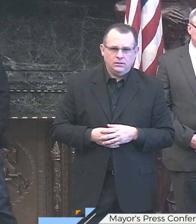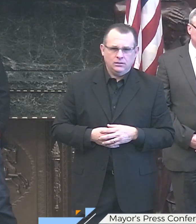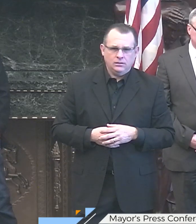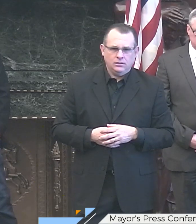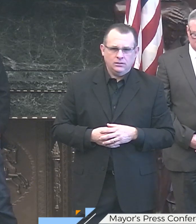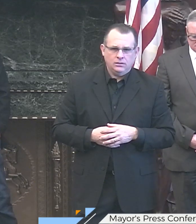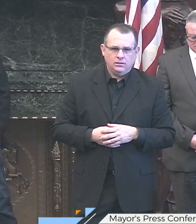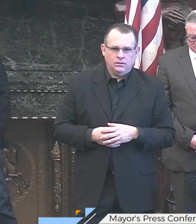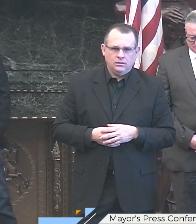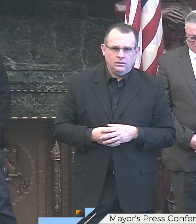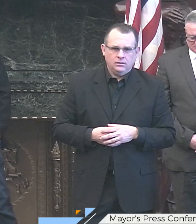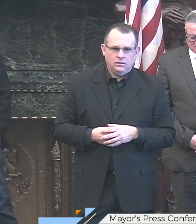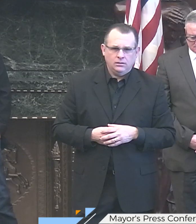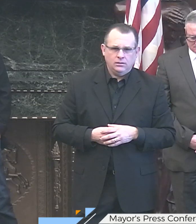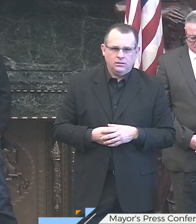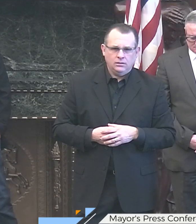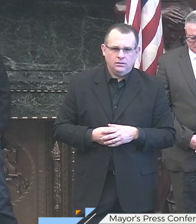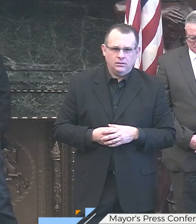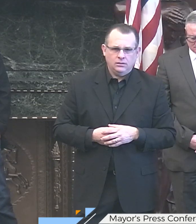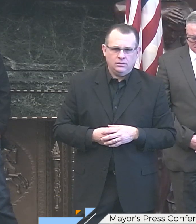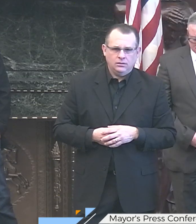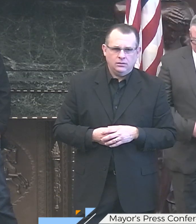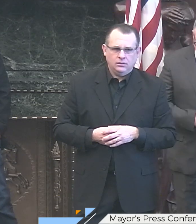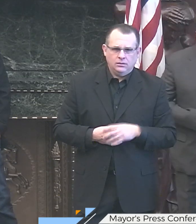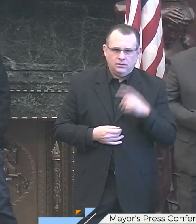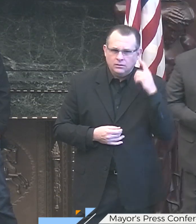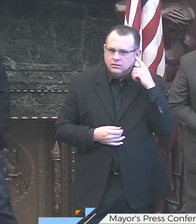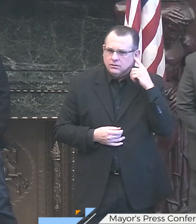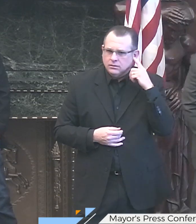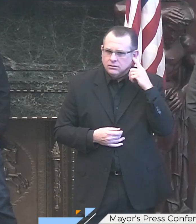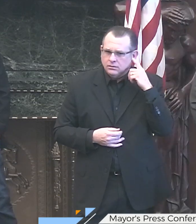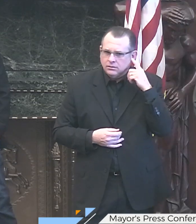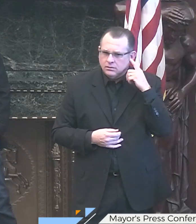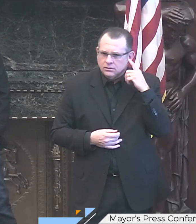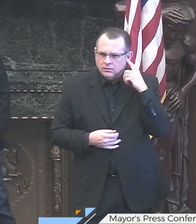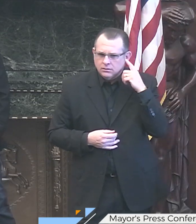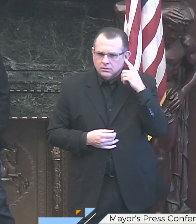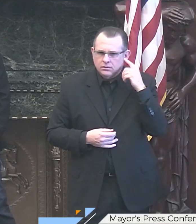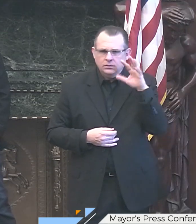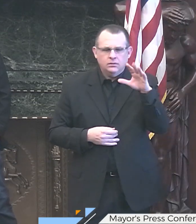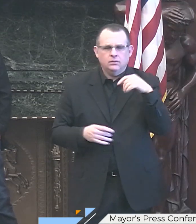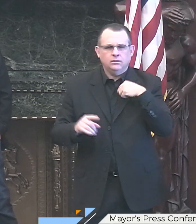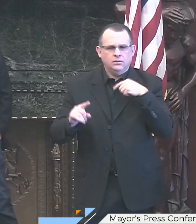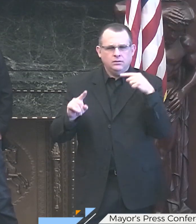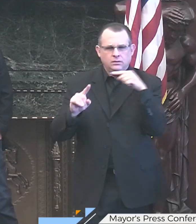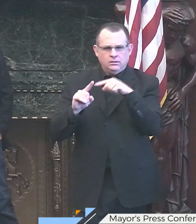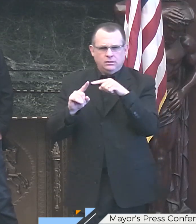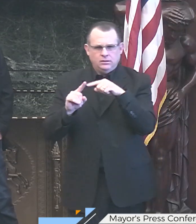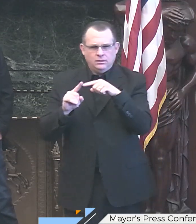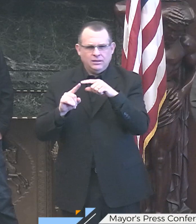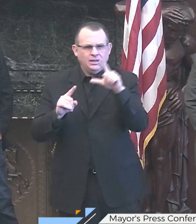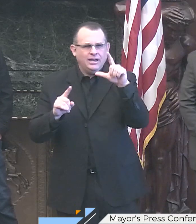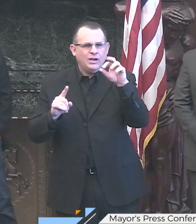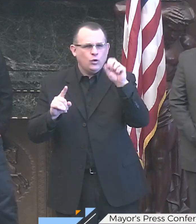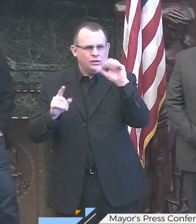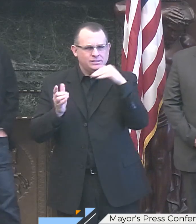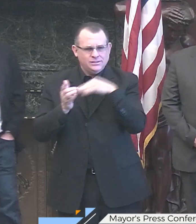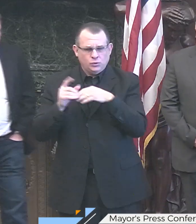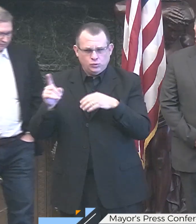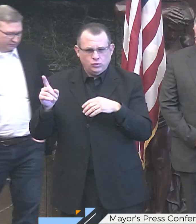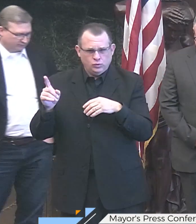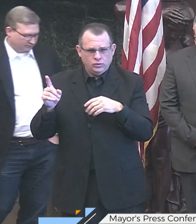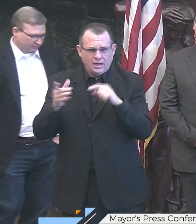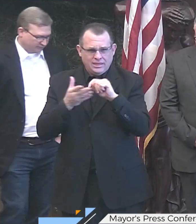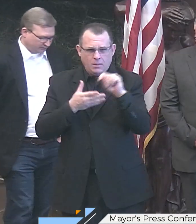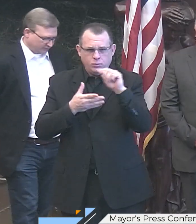Thanks, guys. I really appreciate it. So I got it now. Sorry. Back to the Leah Kurris Center. Can you talk a little bit, Brian, about what sort